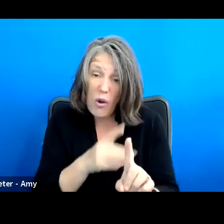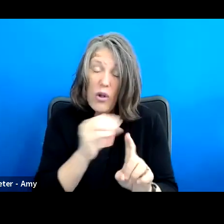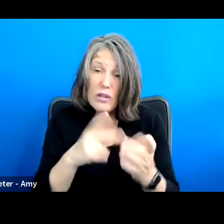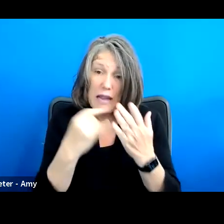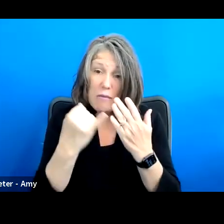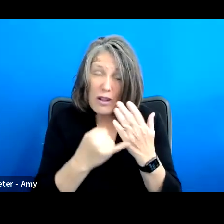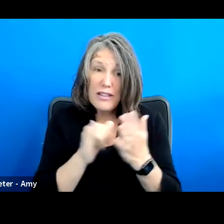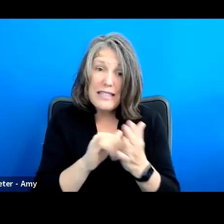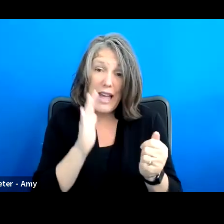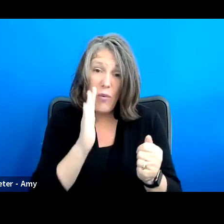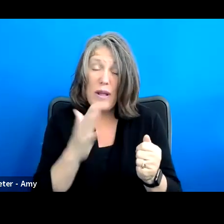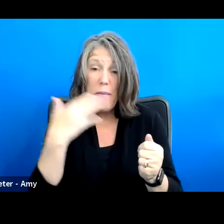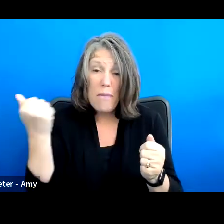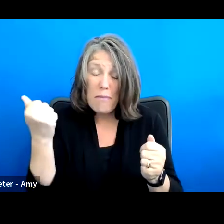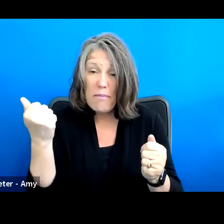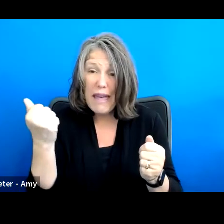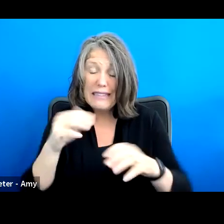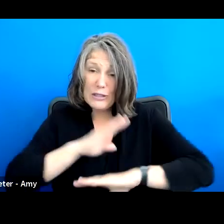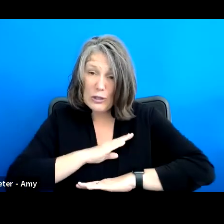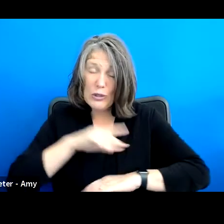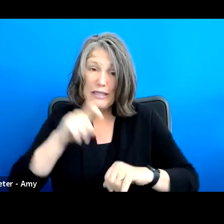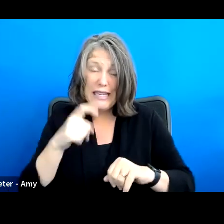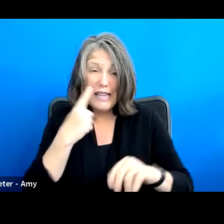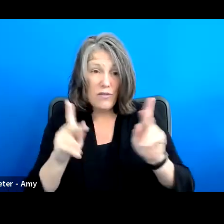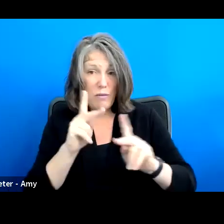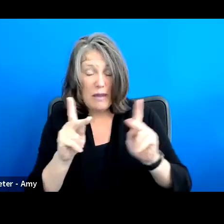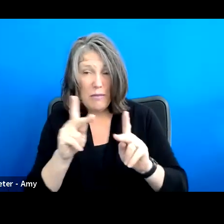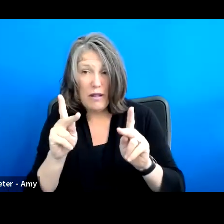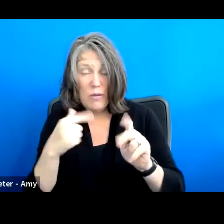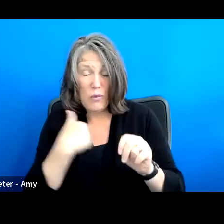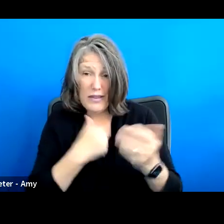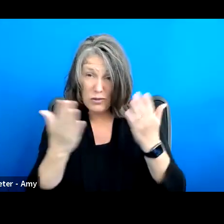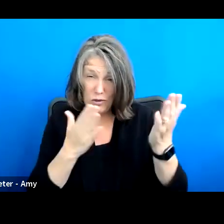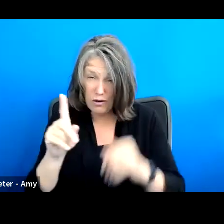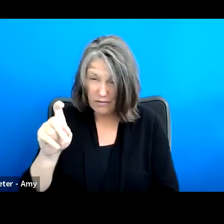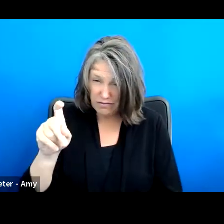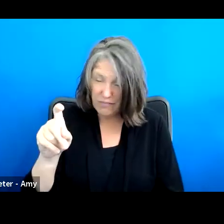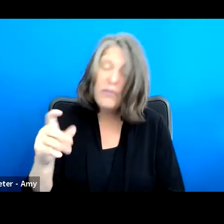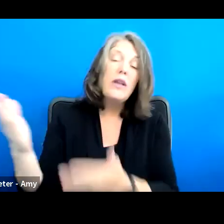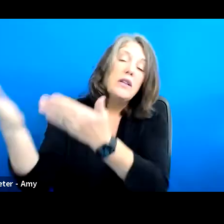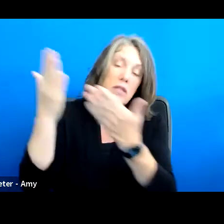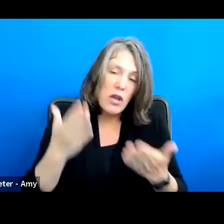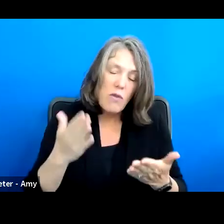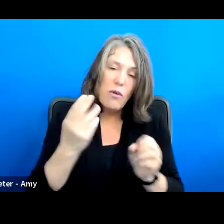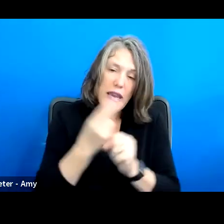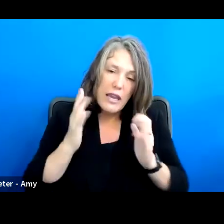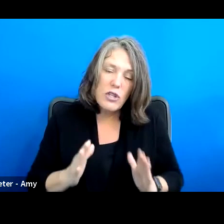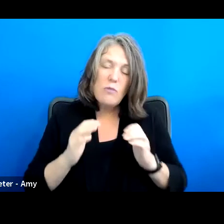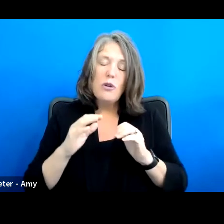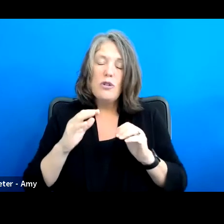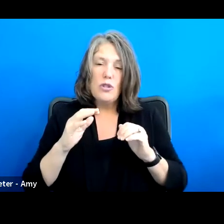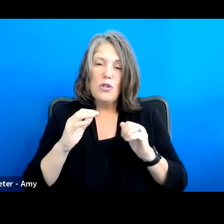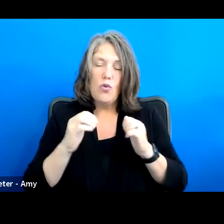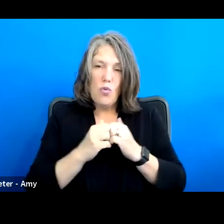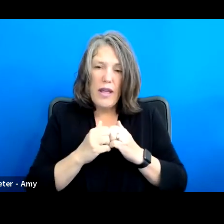projects that are going to best suit the needs of the individuals we serve? So bringing consumers in with a variety